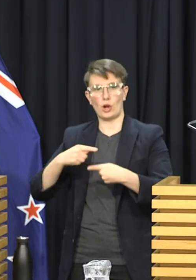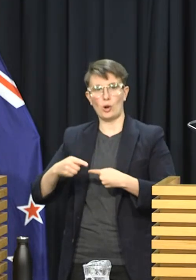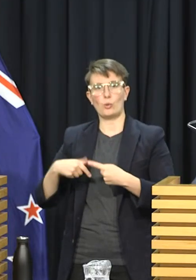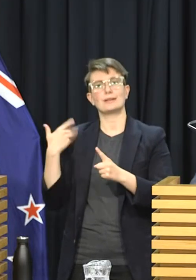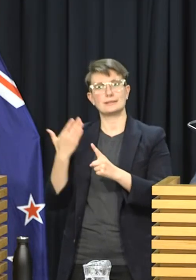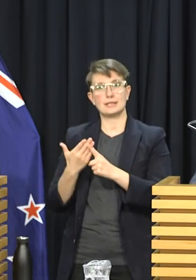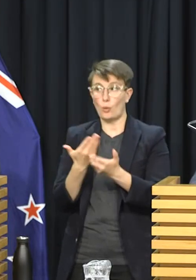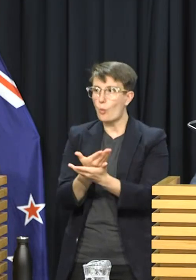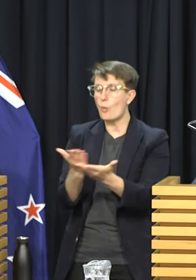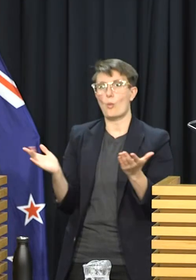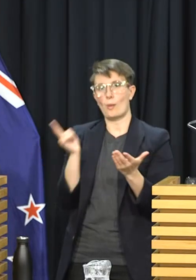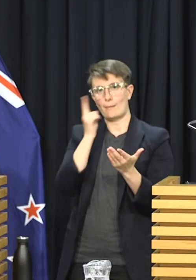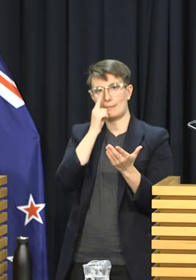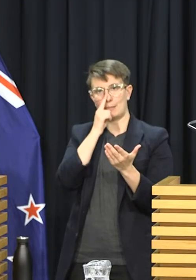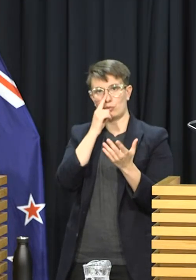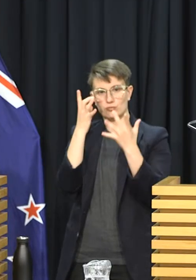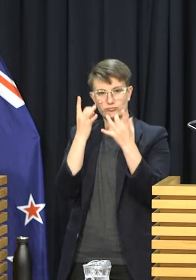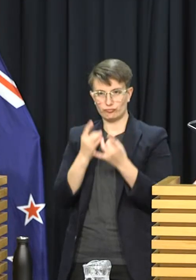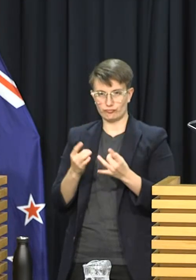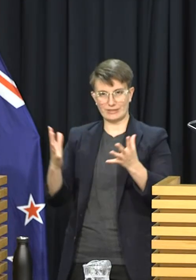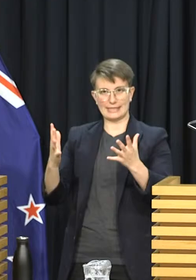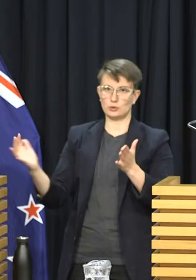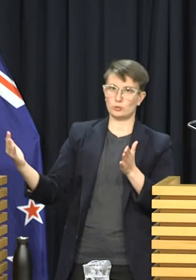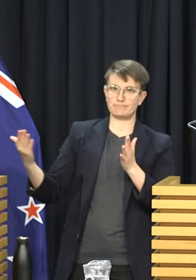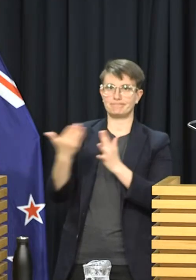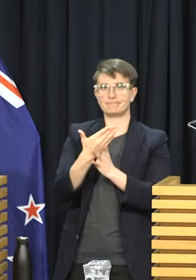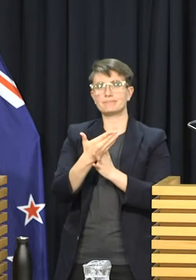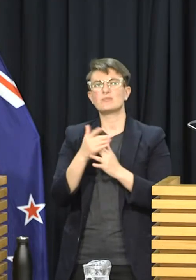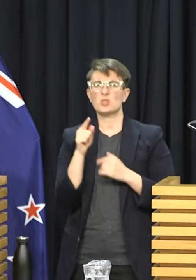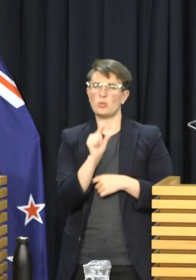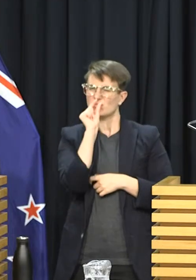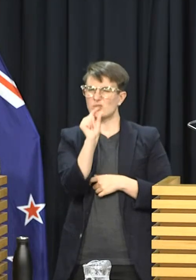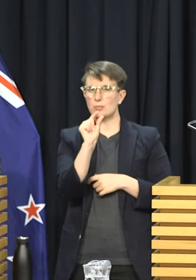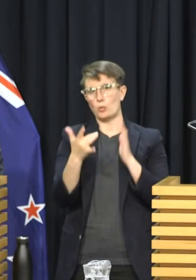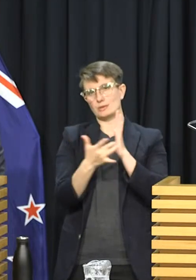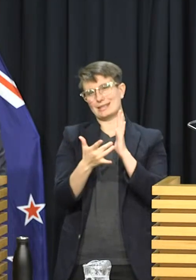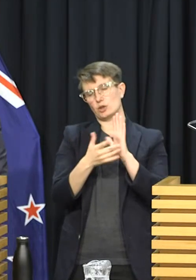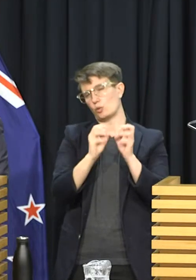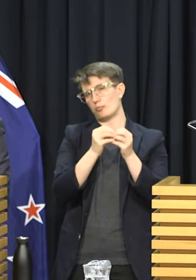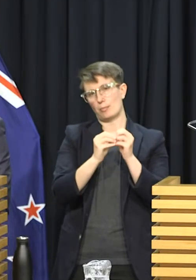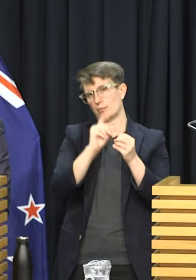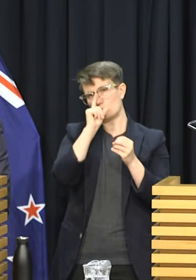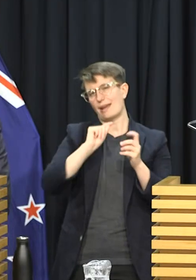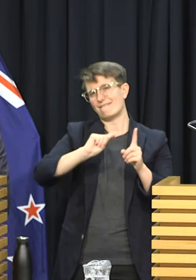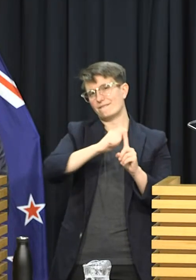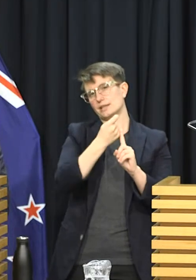iron out those minor technical details which frustrate people unnecessarily.